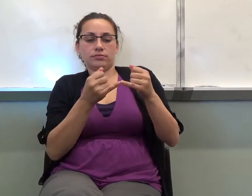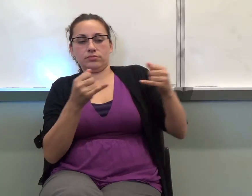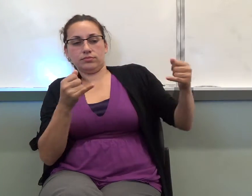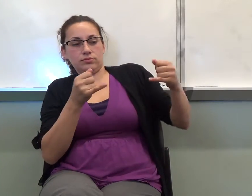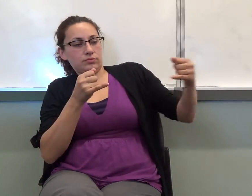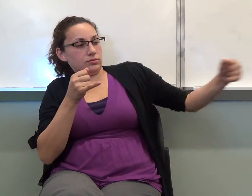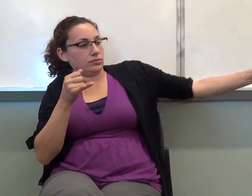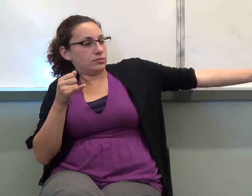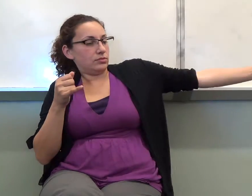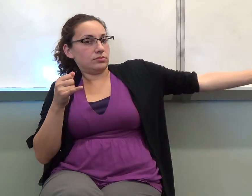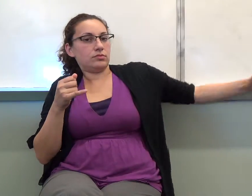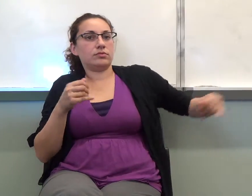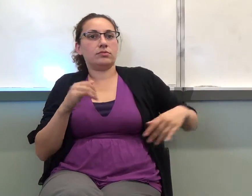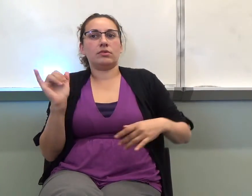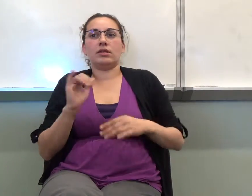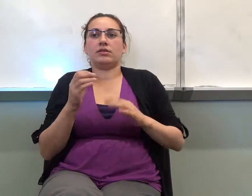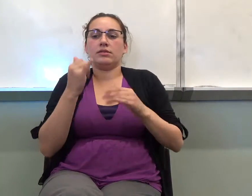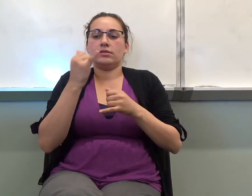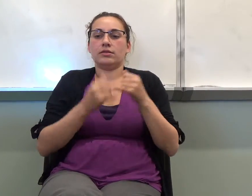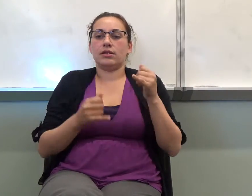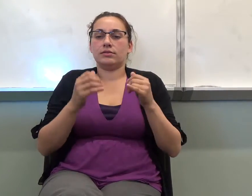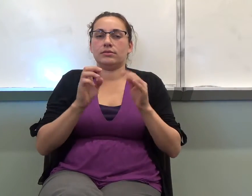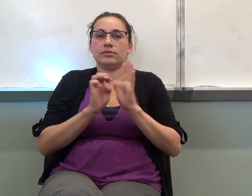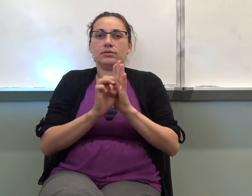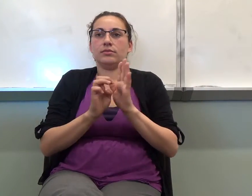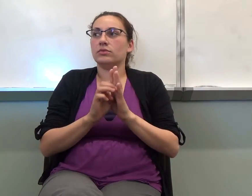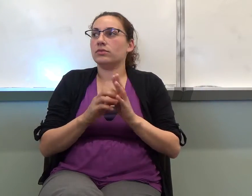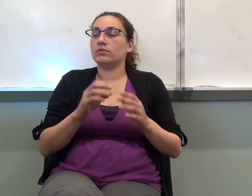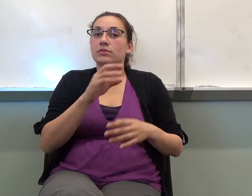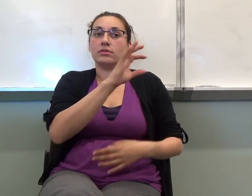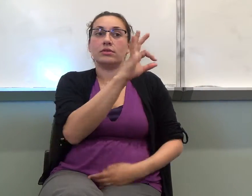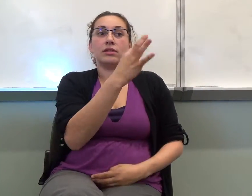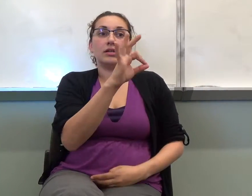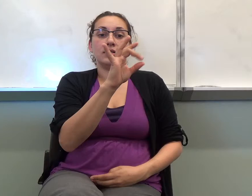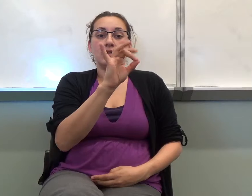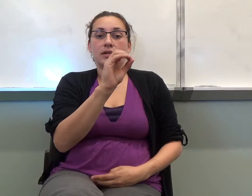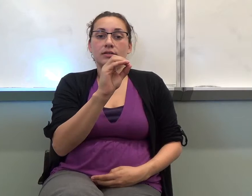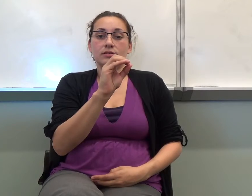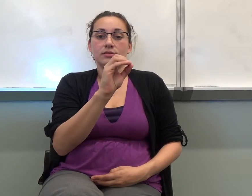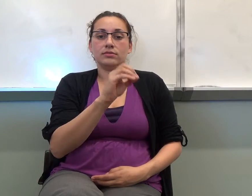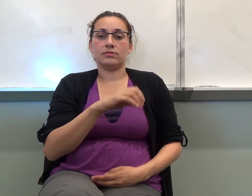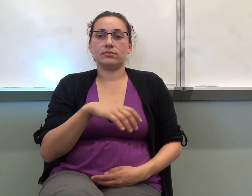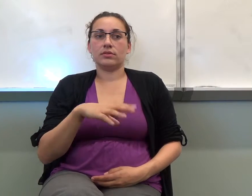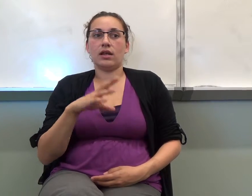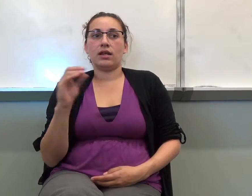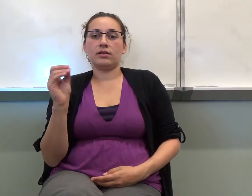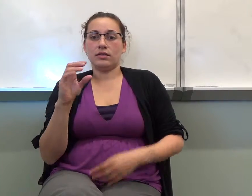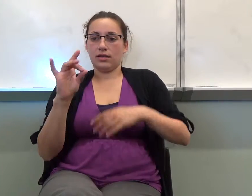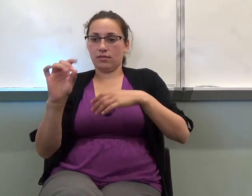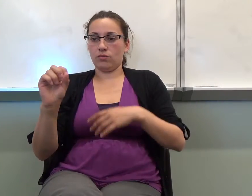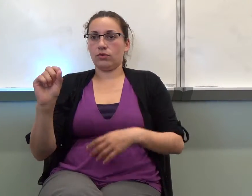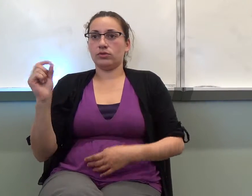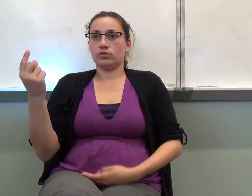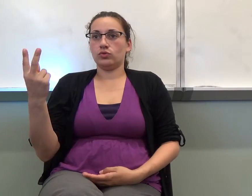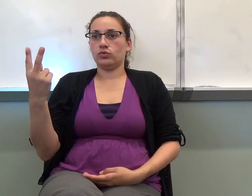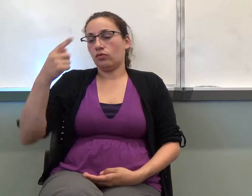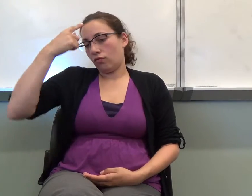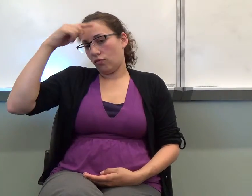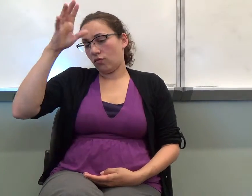section. For example, 1980 is 19.3 for the men and 8.2 for the women. So it'll be a little